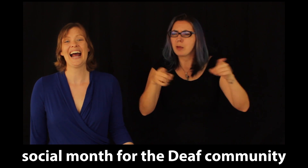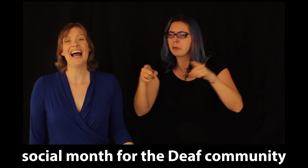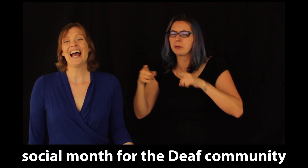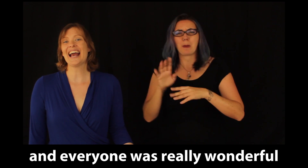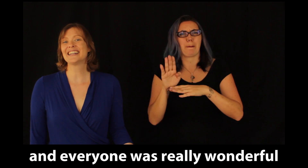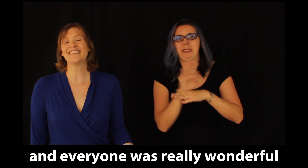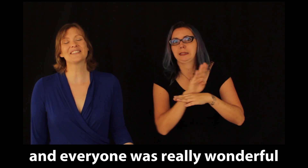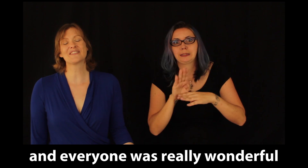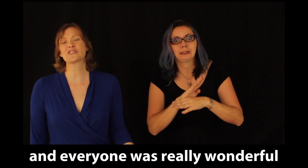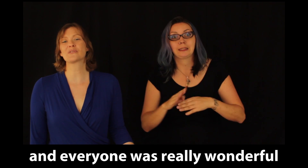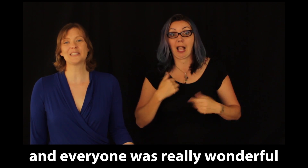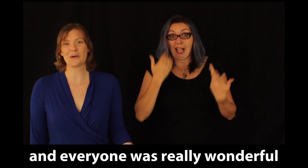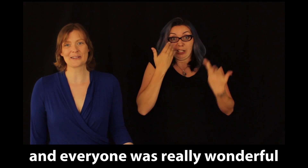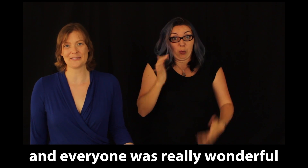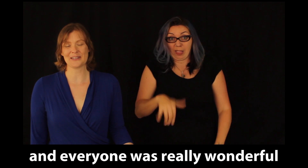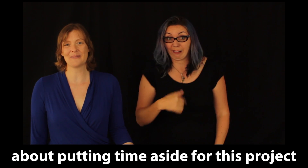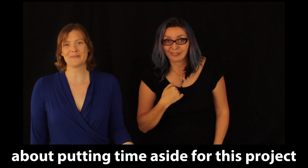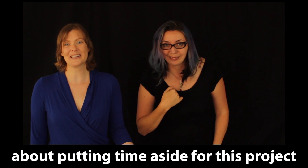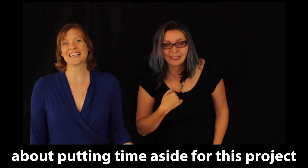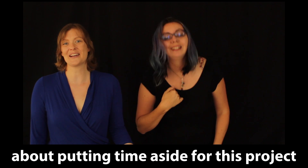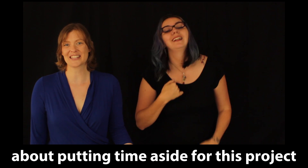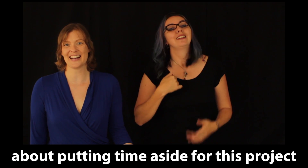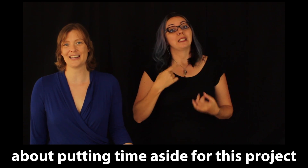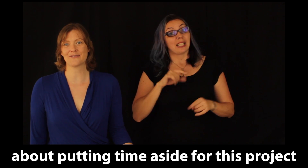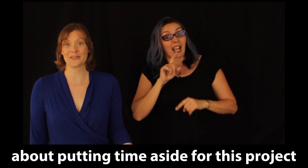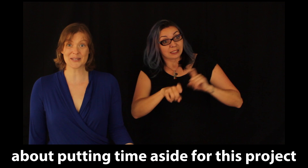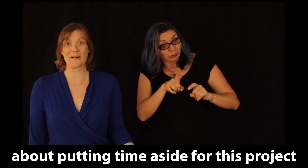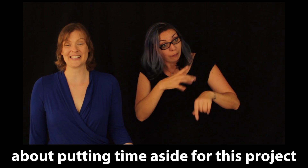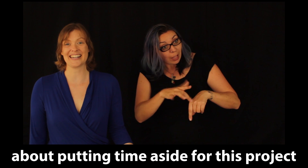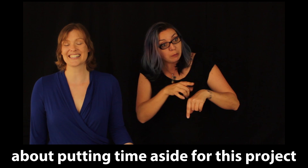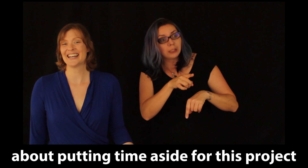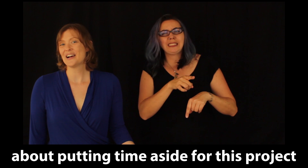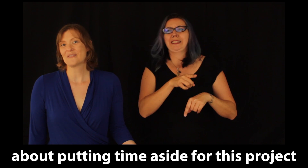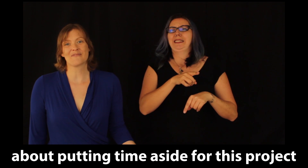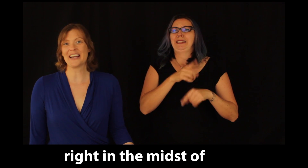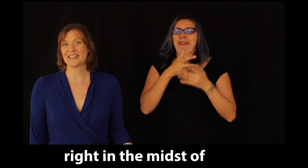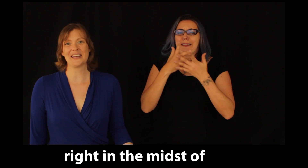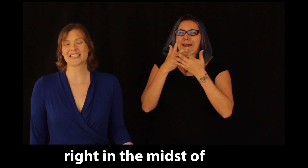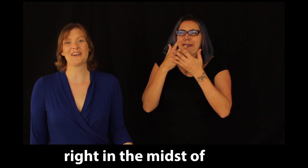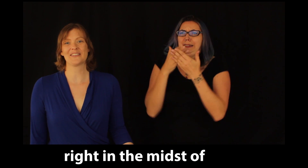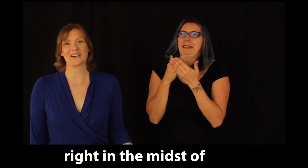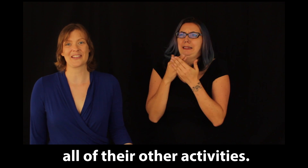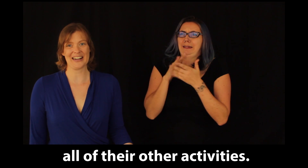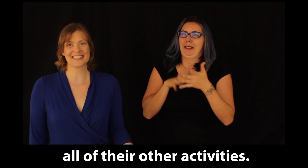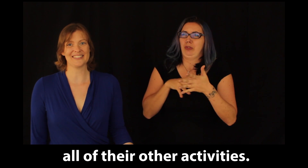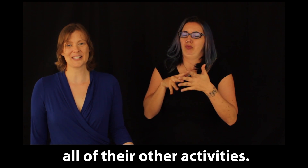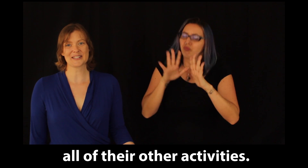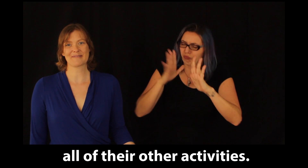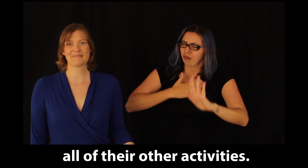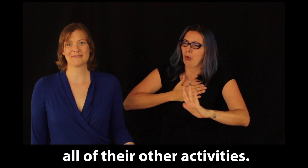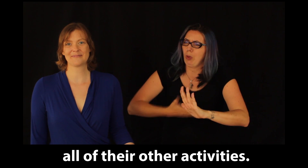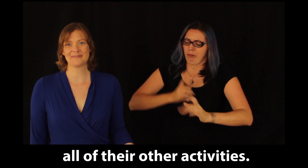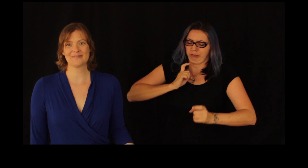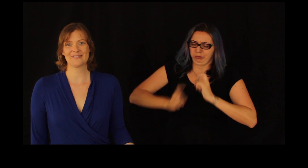community. And everyone was really wonderful about putting time aside for this project, right in the midst of all of their other